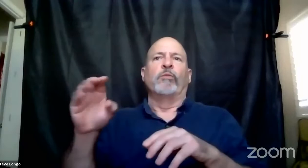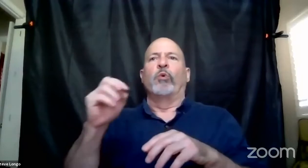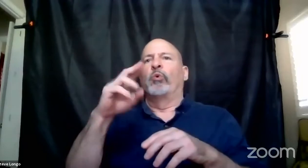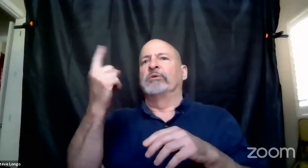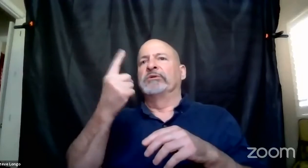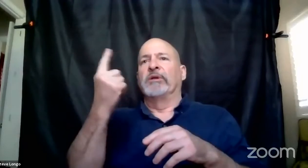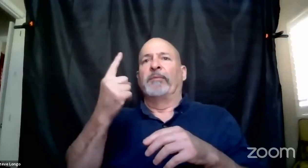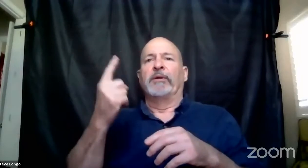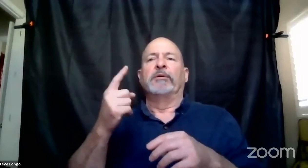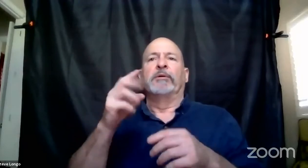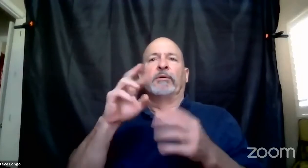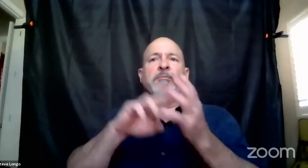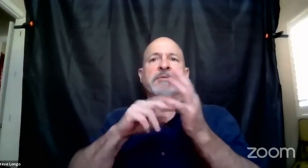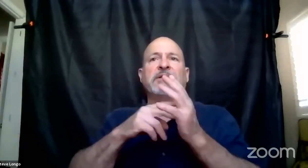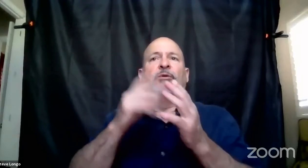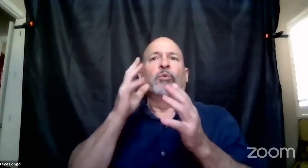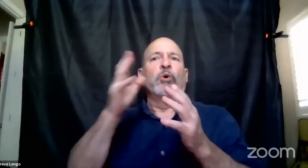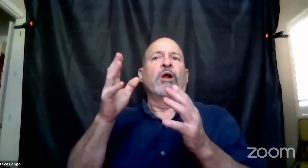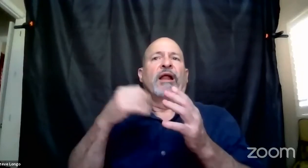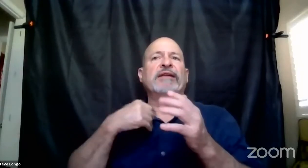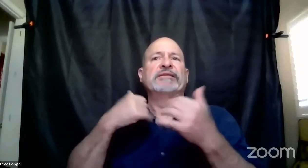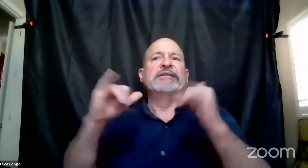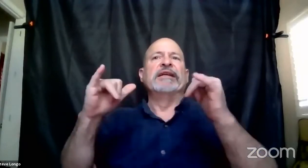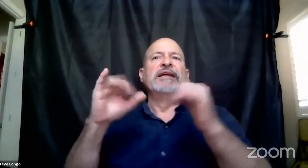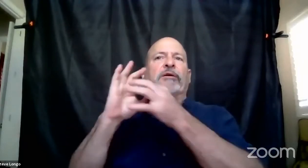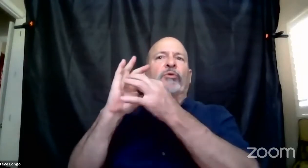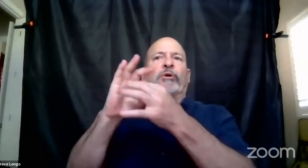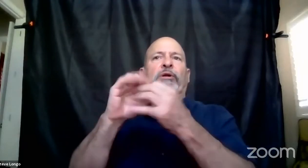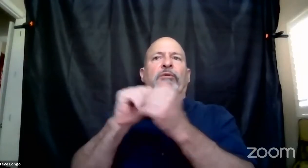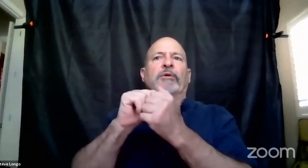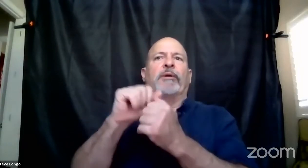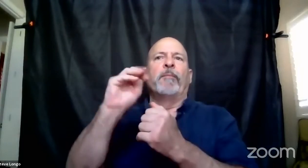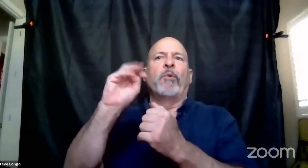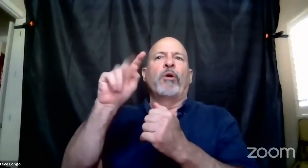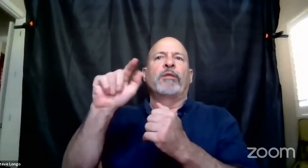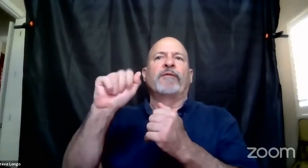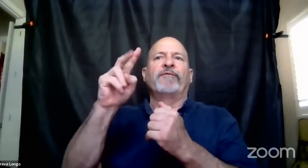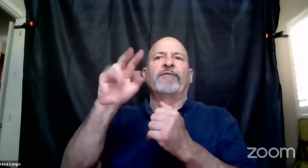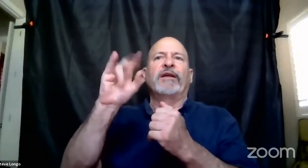and we, instead of doing it at DHHSC, do it on some virtual platform,